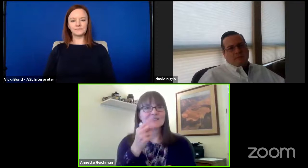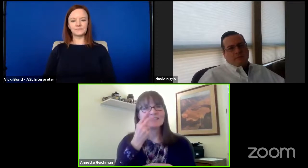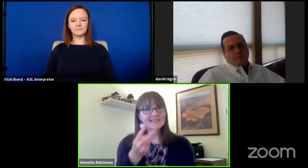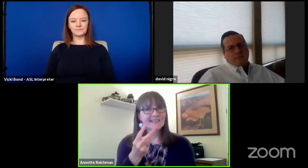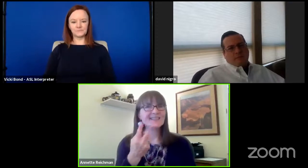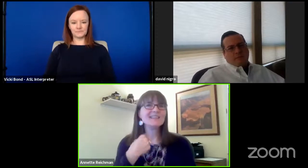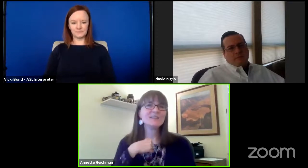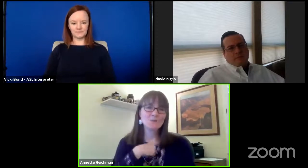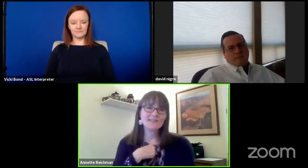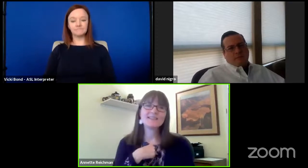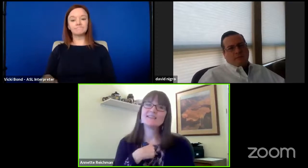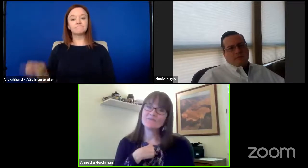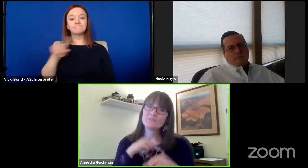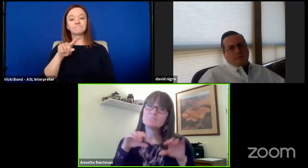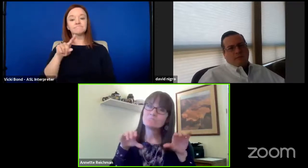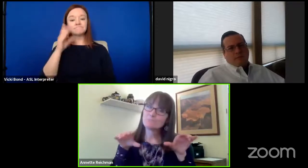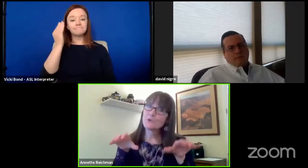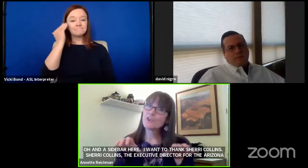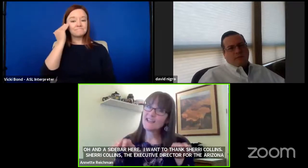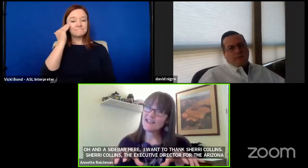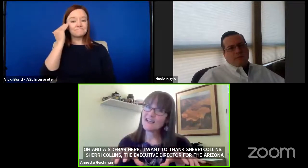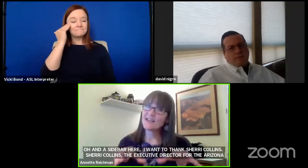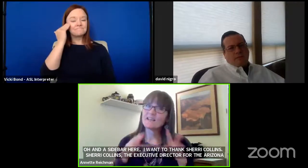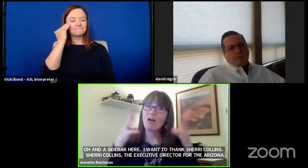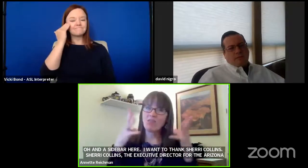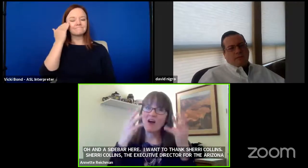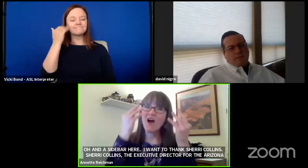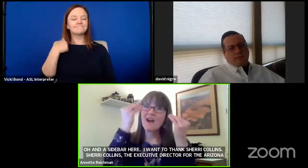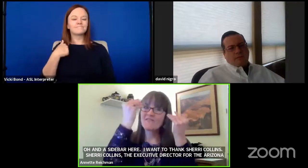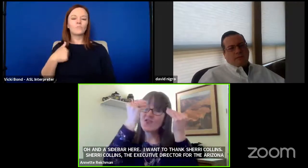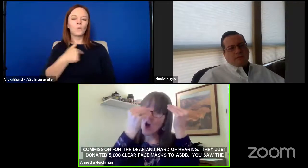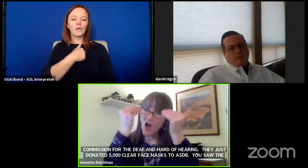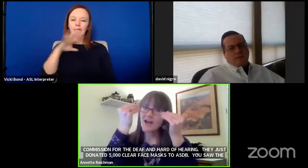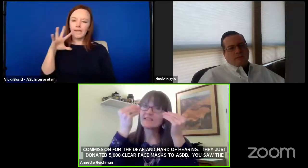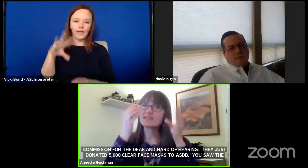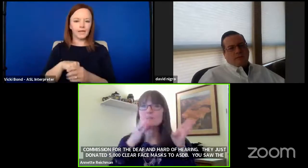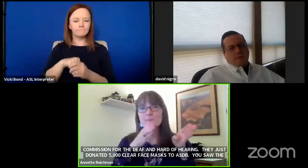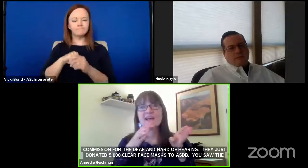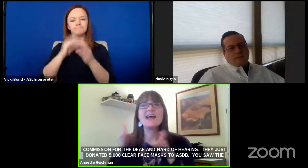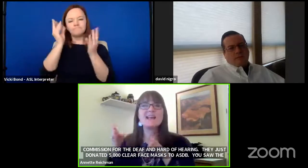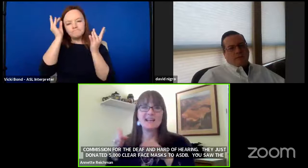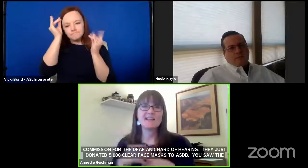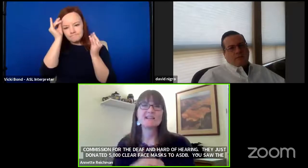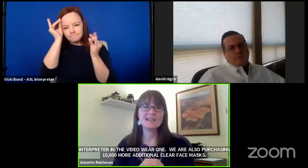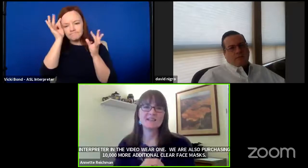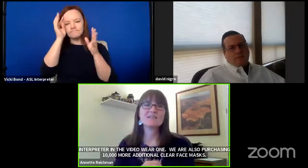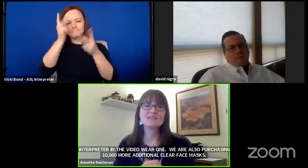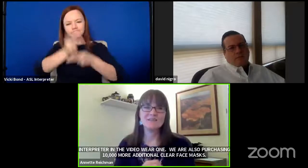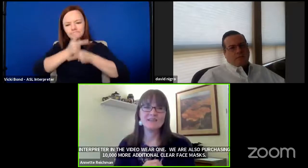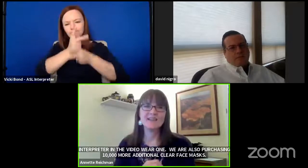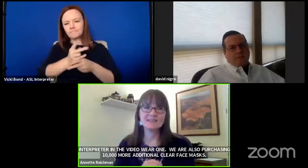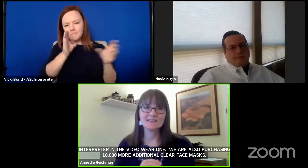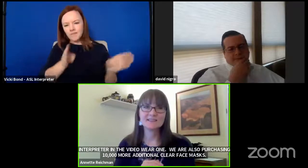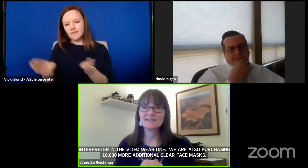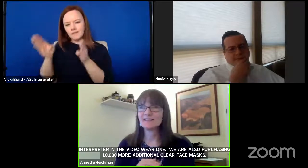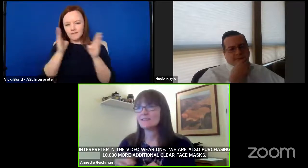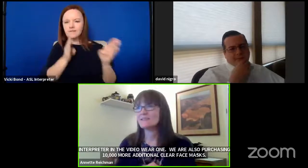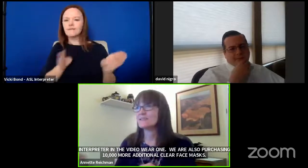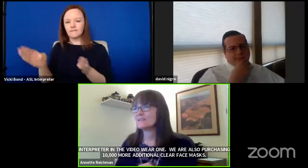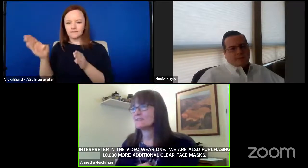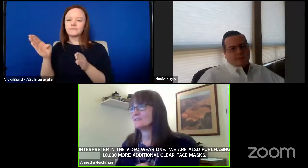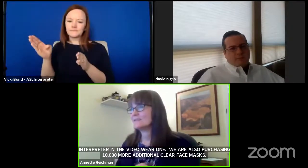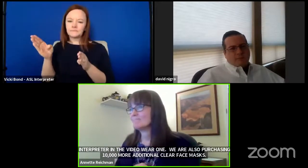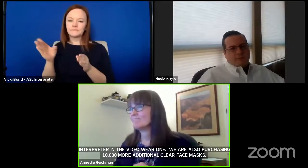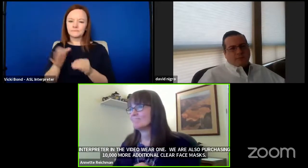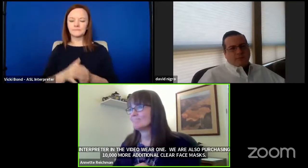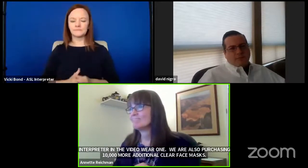So as you can see, we have put in a lot of thought and planning into this.